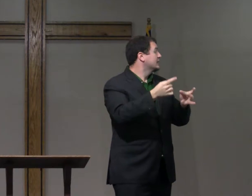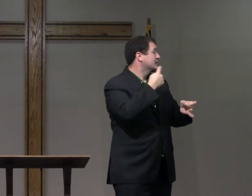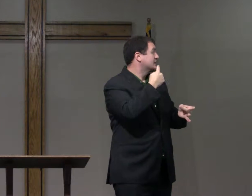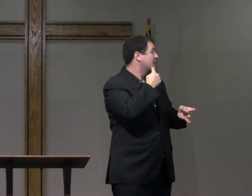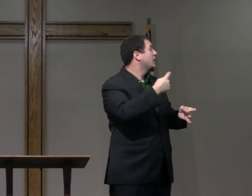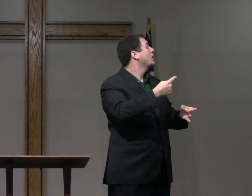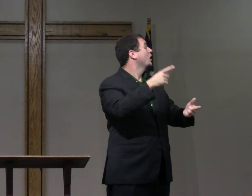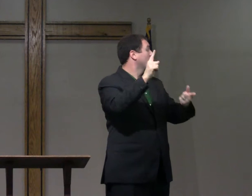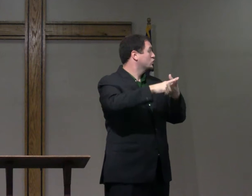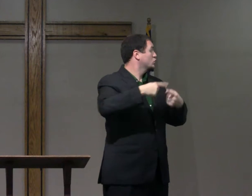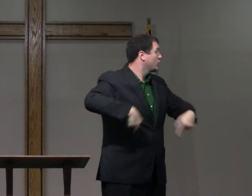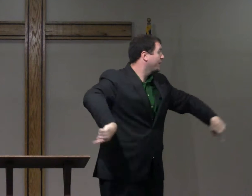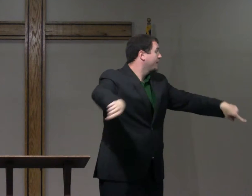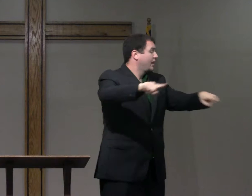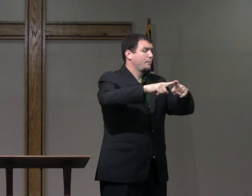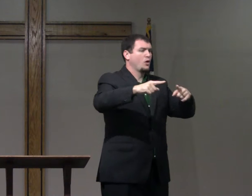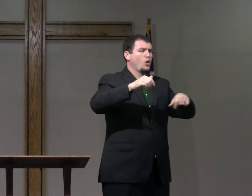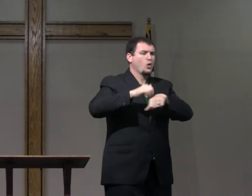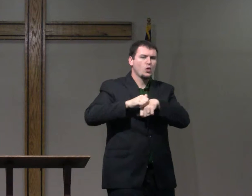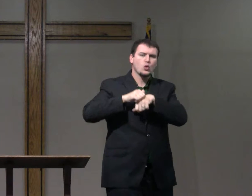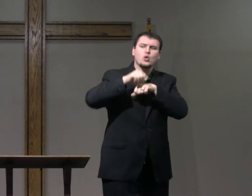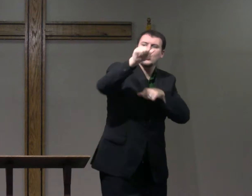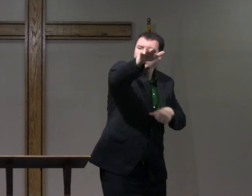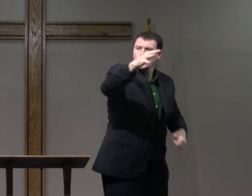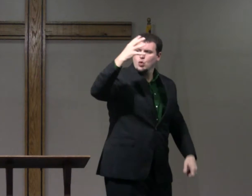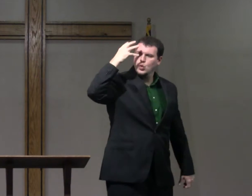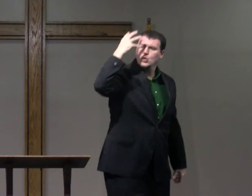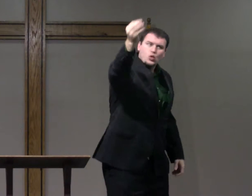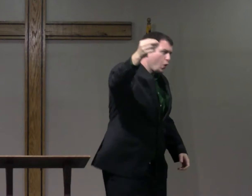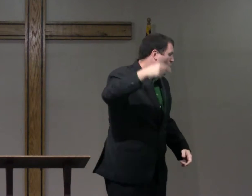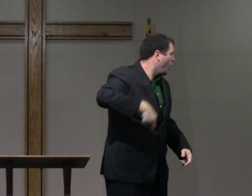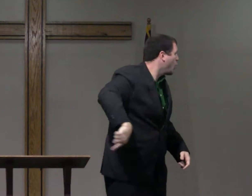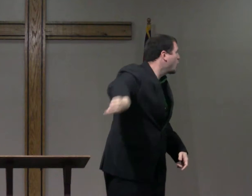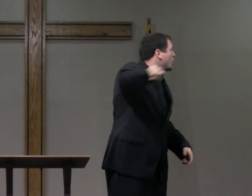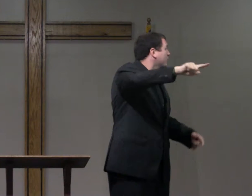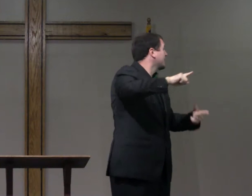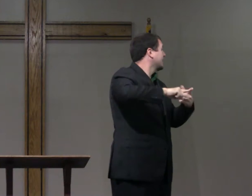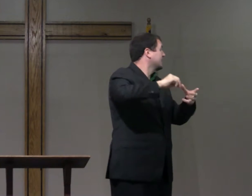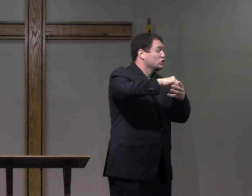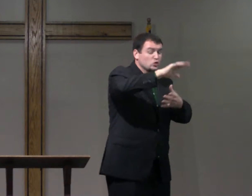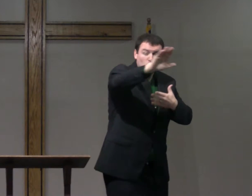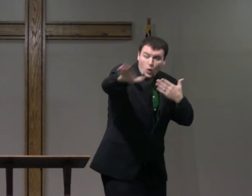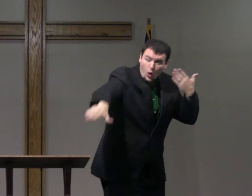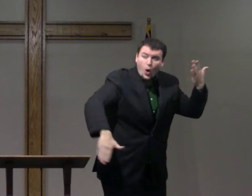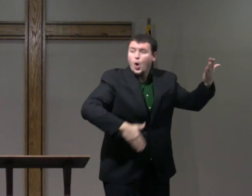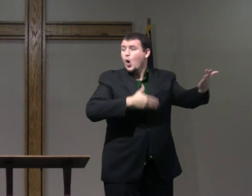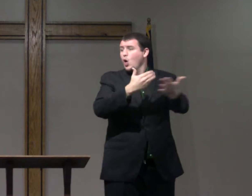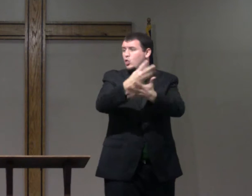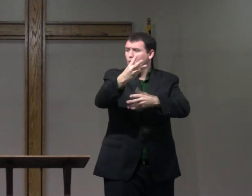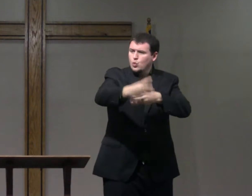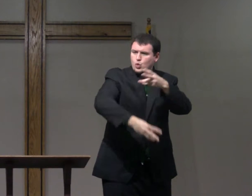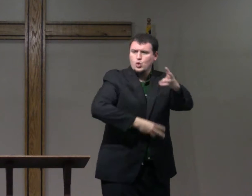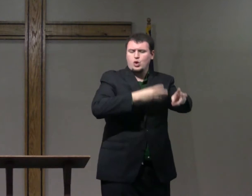Mark. It says, and he said unto them, go ye into all the world